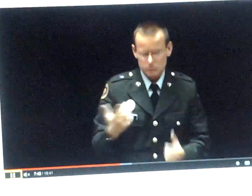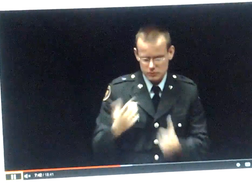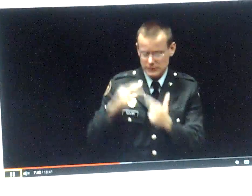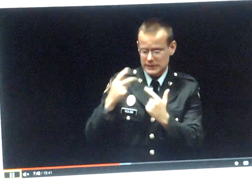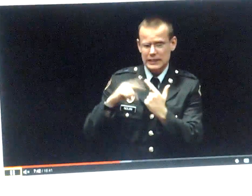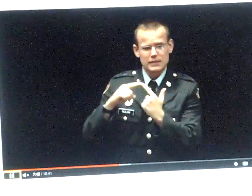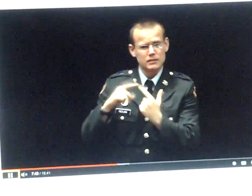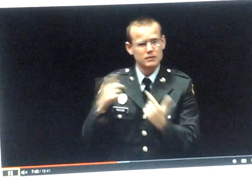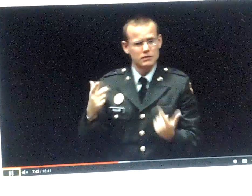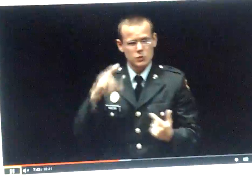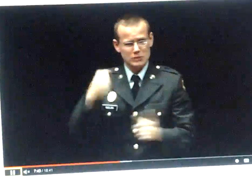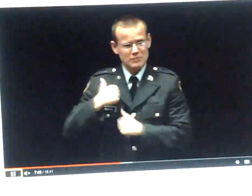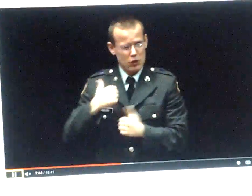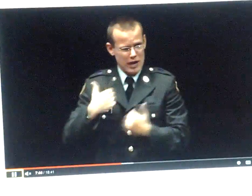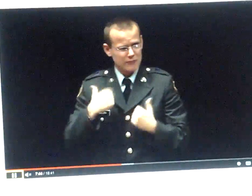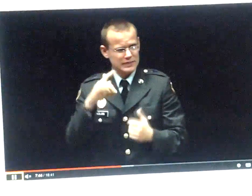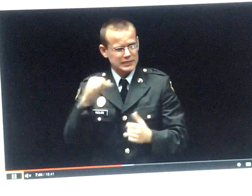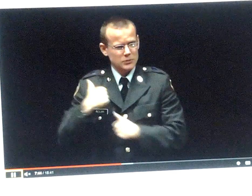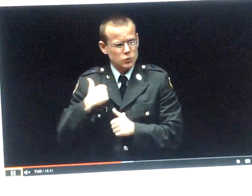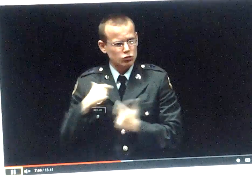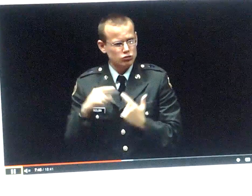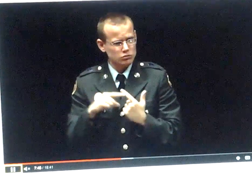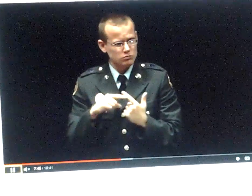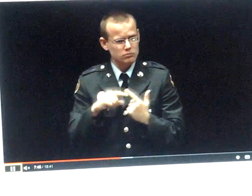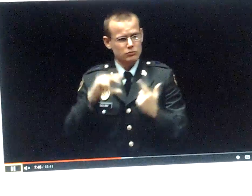Deaf soldiers still have skills.